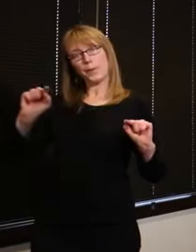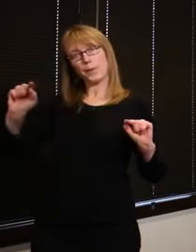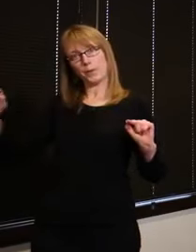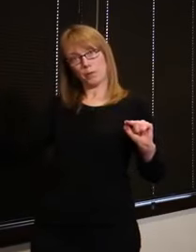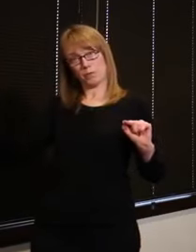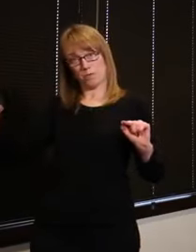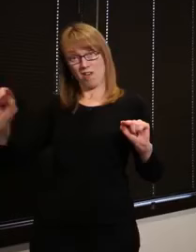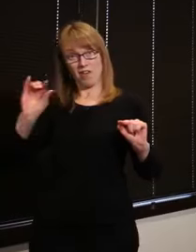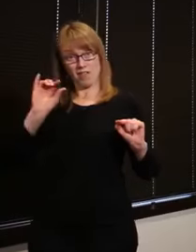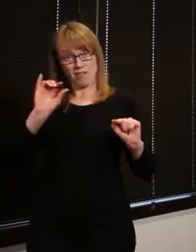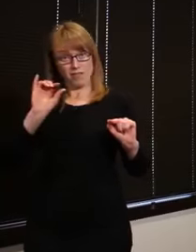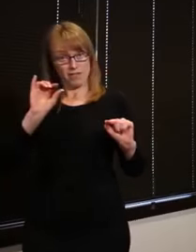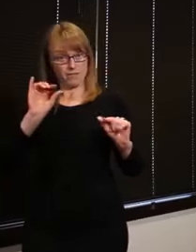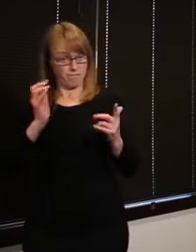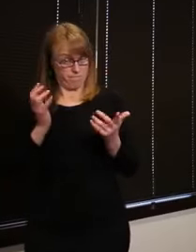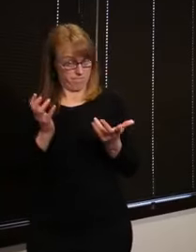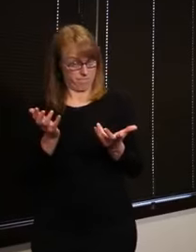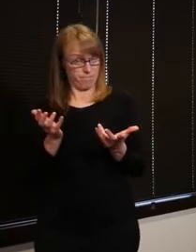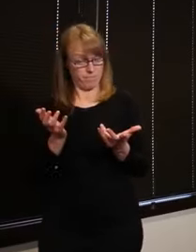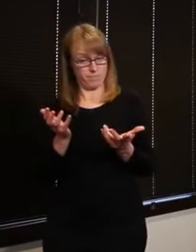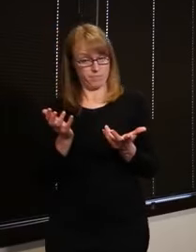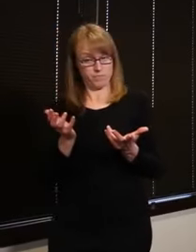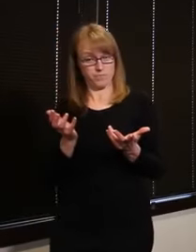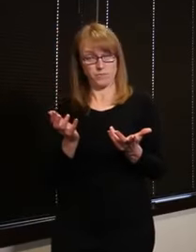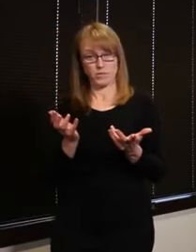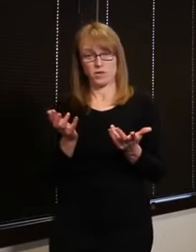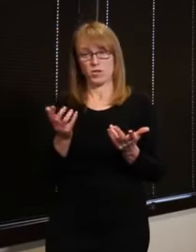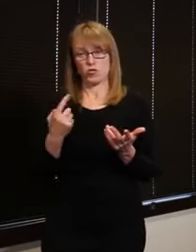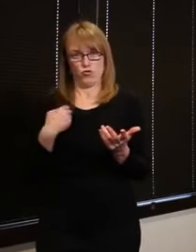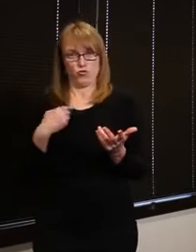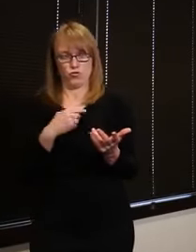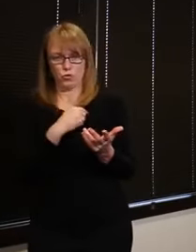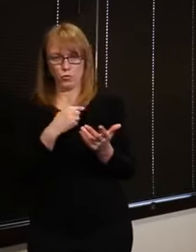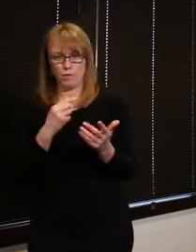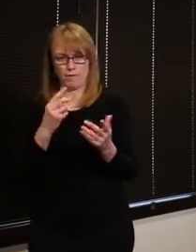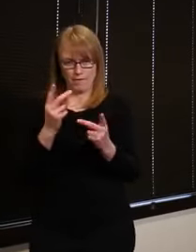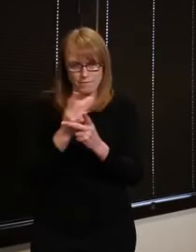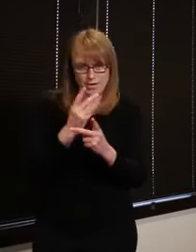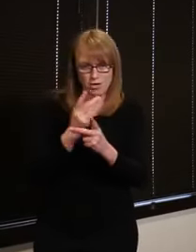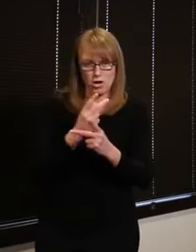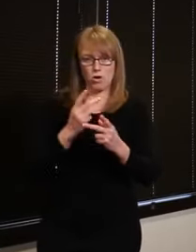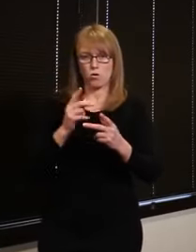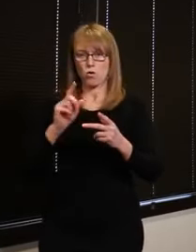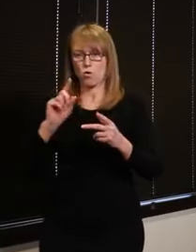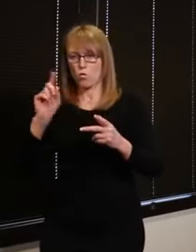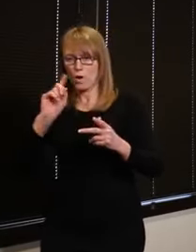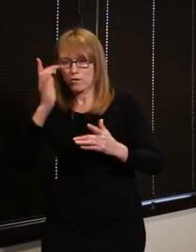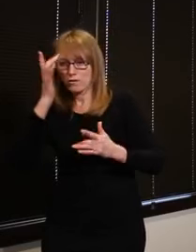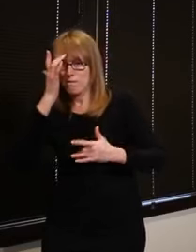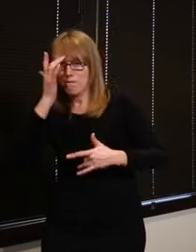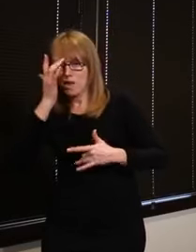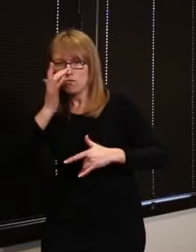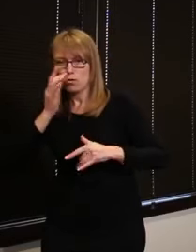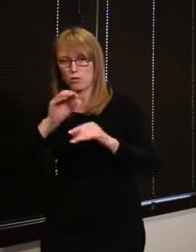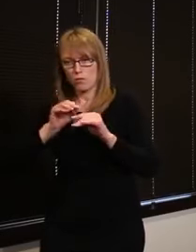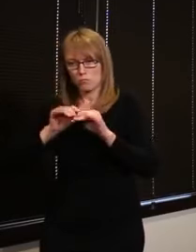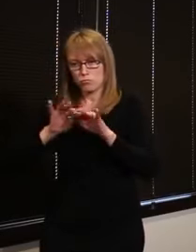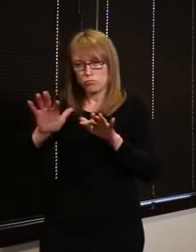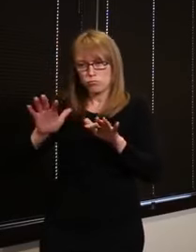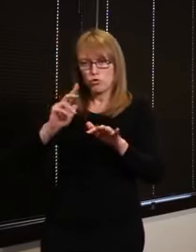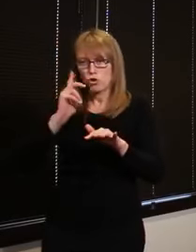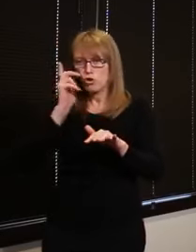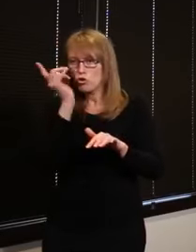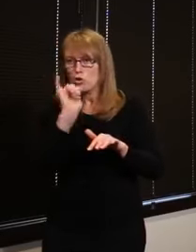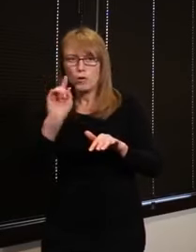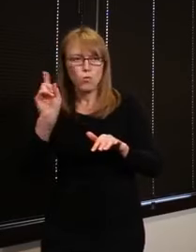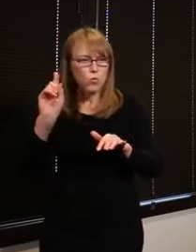doing our best assumptions on where we think the virus is going, what the spread is like in the community, and then being able